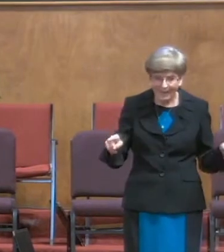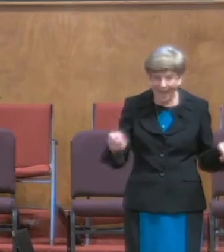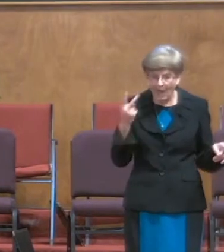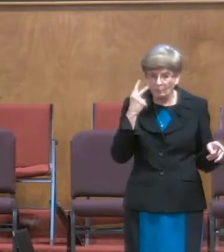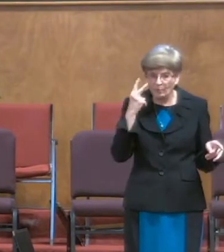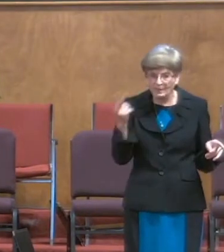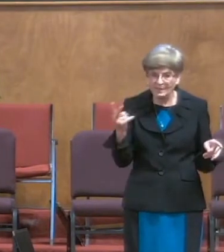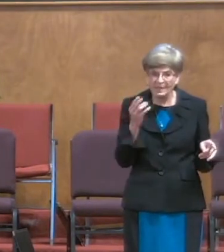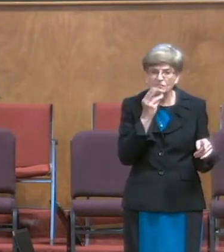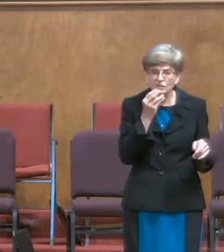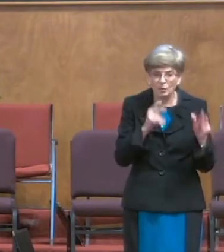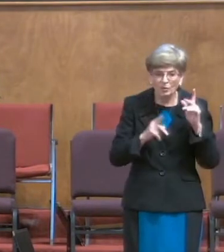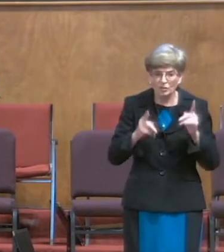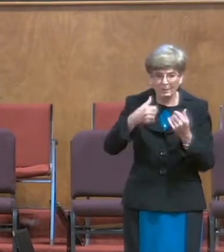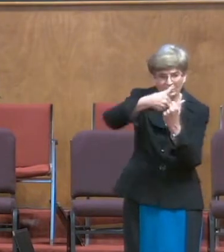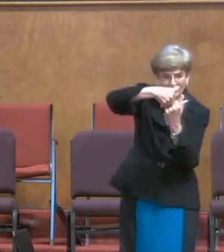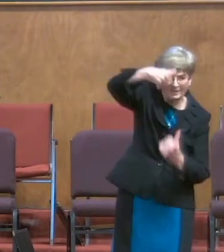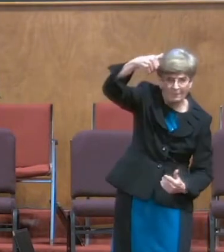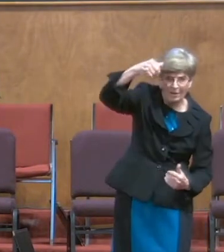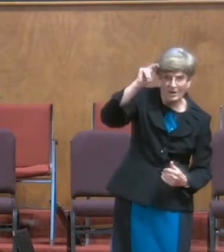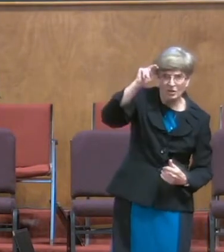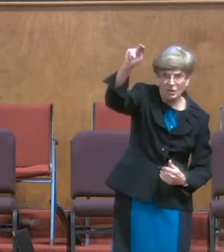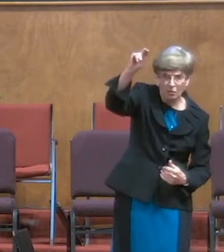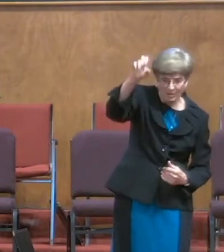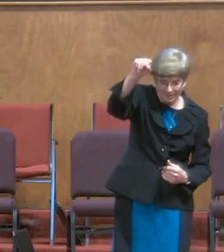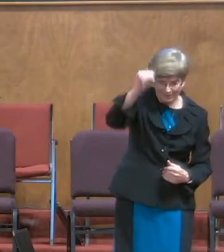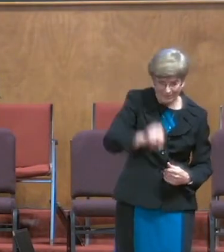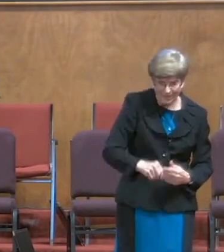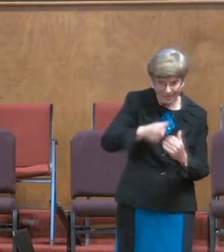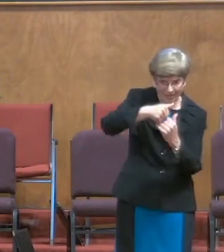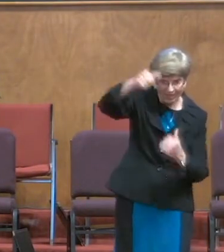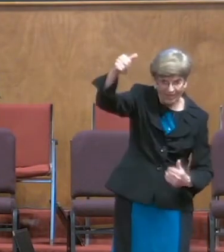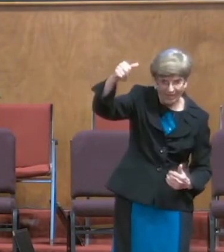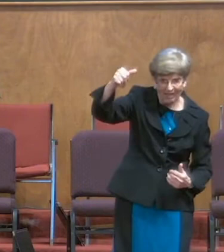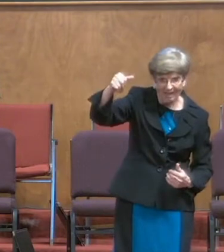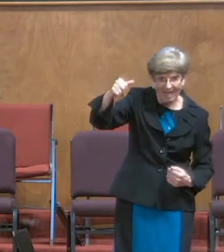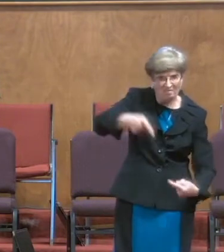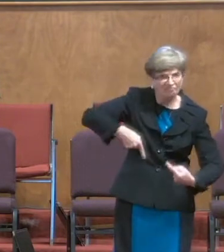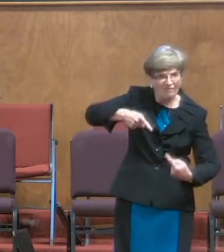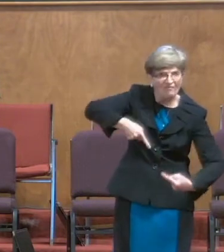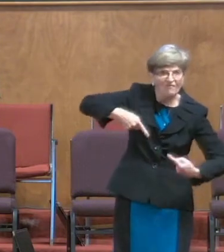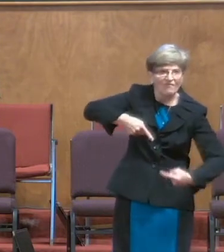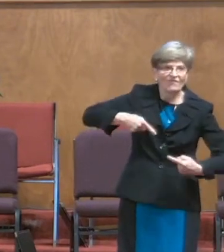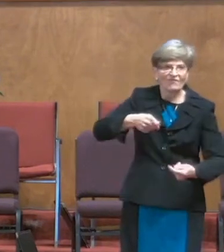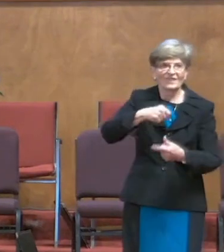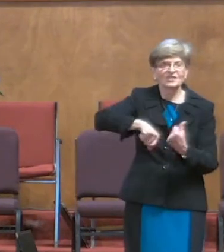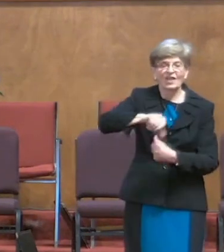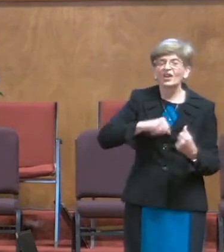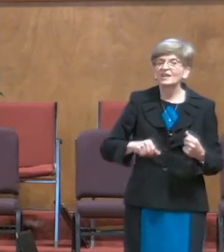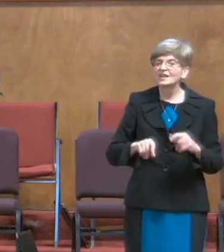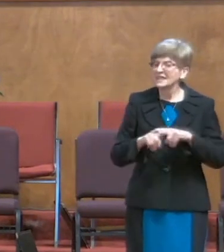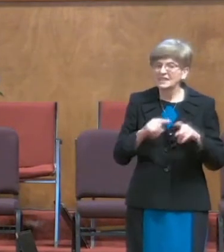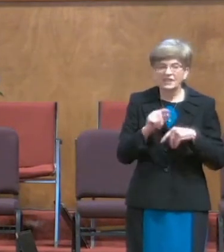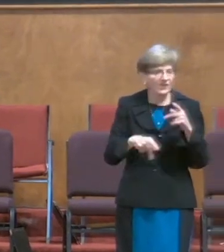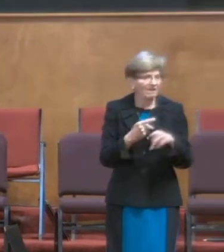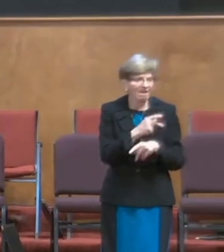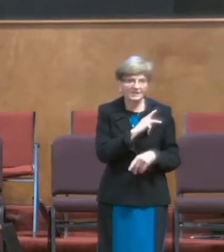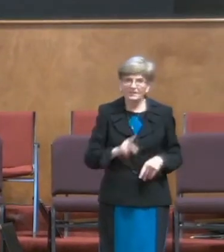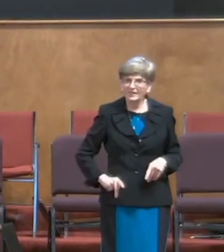of Israel and the southern kingdom of Judah, where Jerusalem is. There's been all kinds of kings, good and